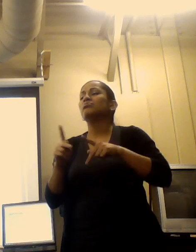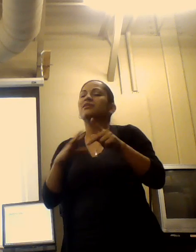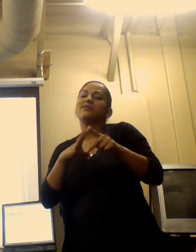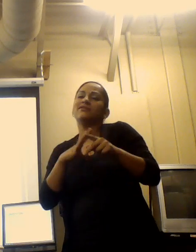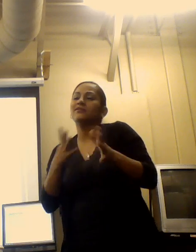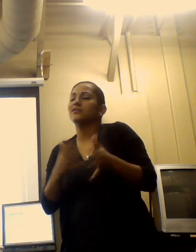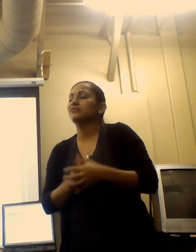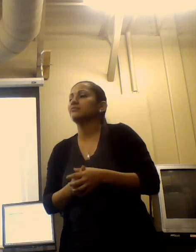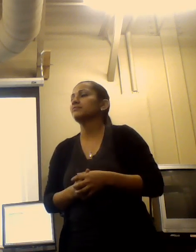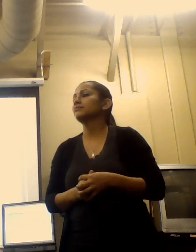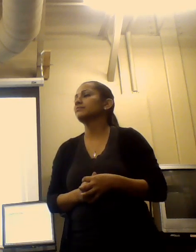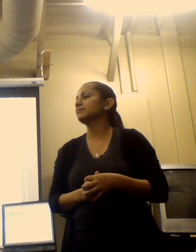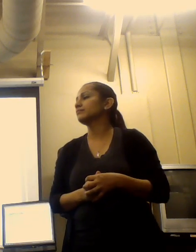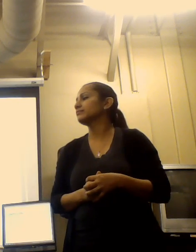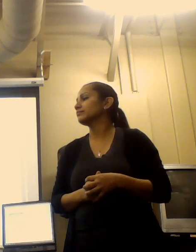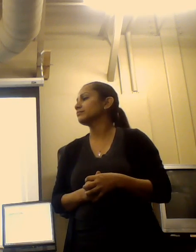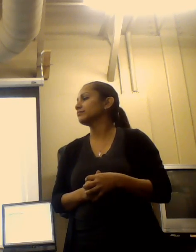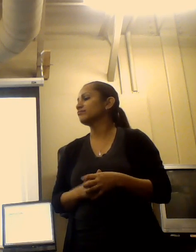days.